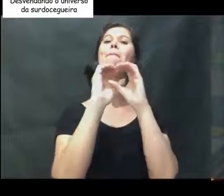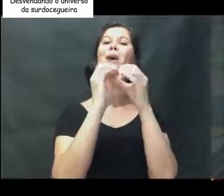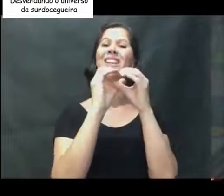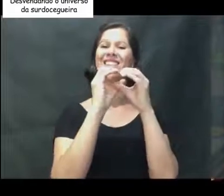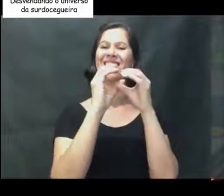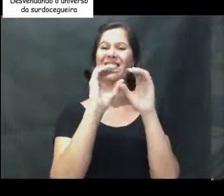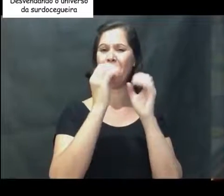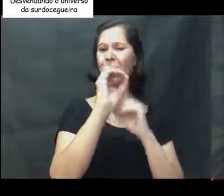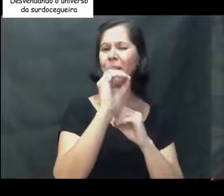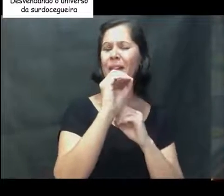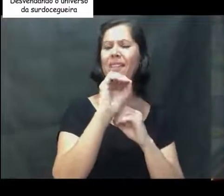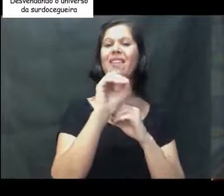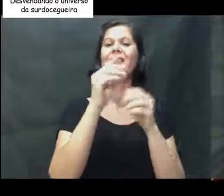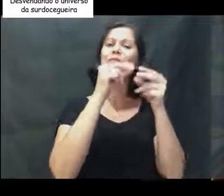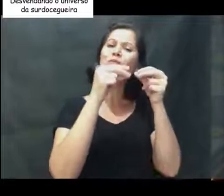ball of silicone,